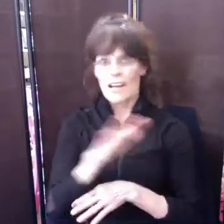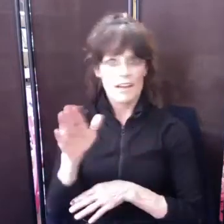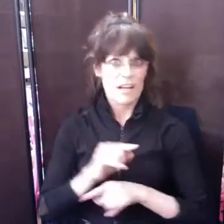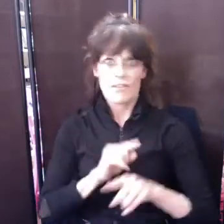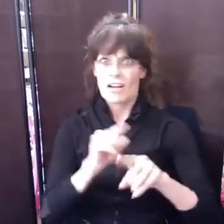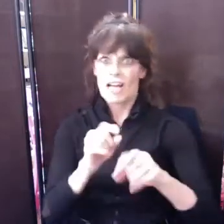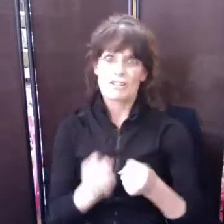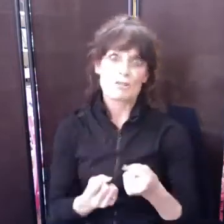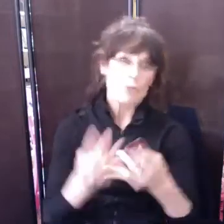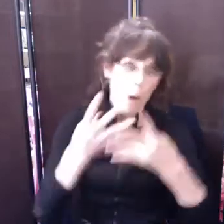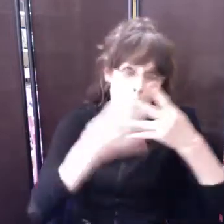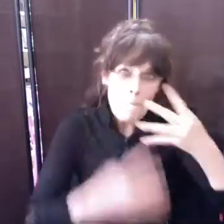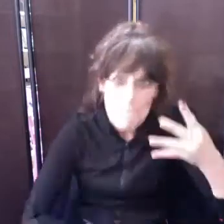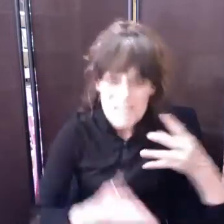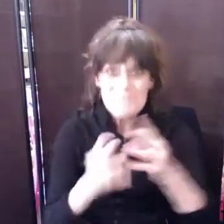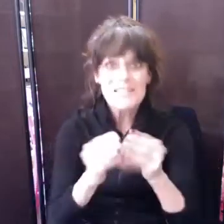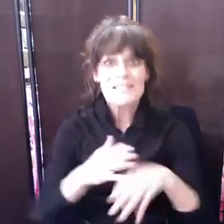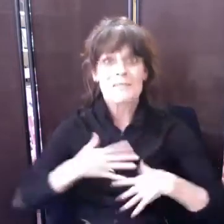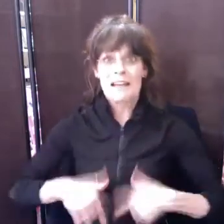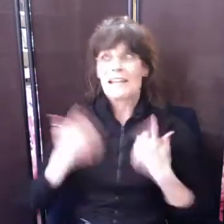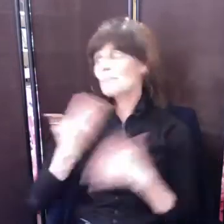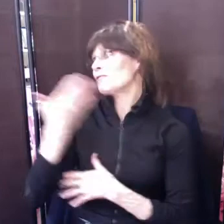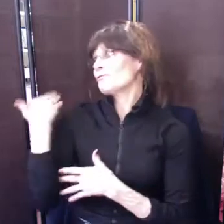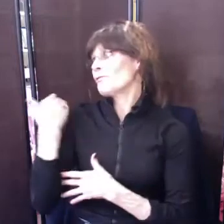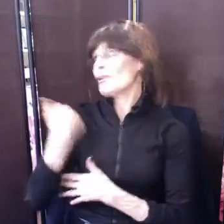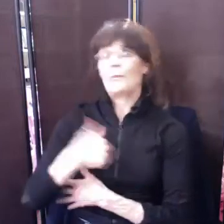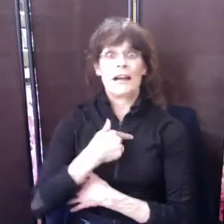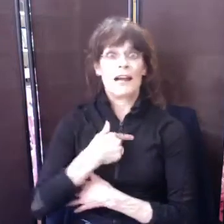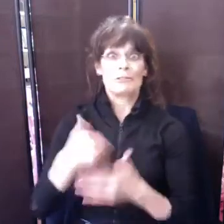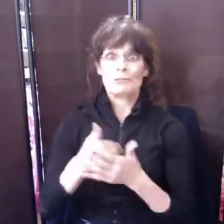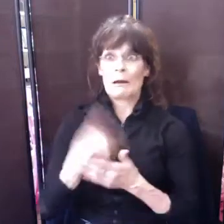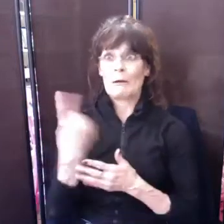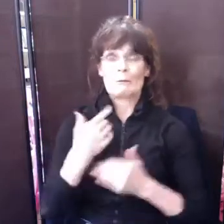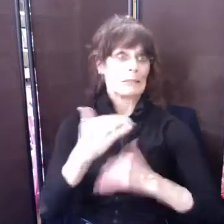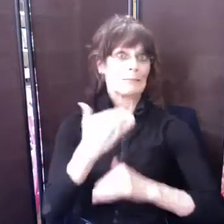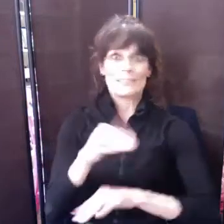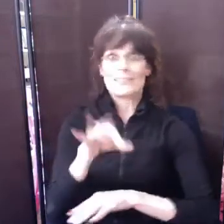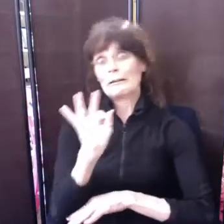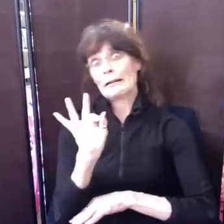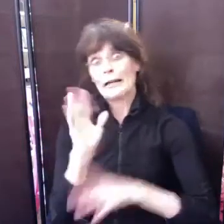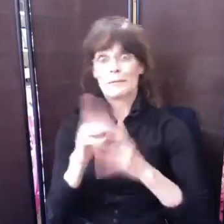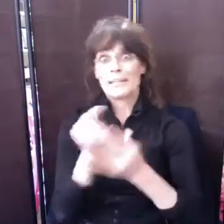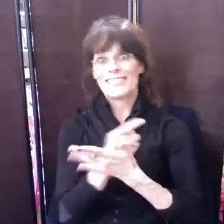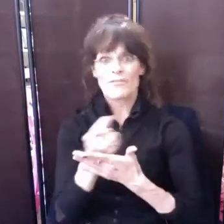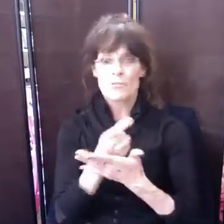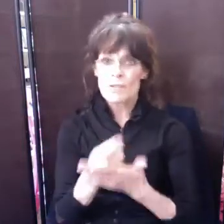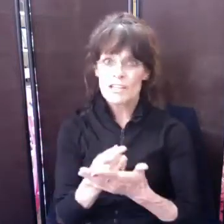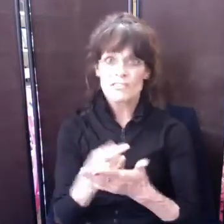in my life. Even when I was new, I only went to 9 a week, and so, this has been great.